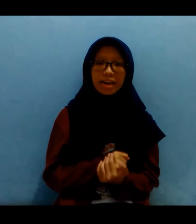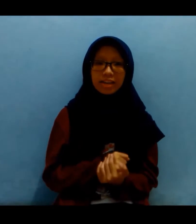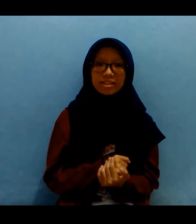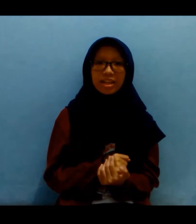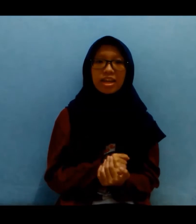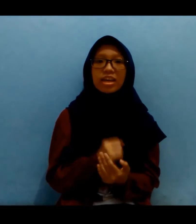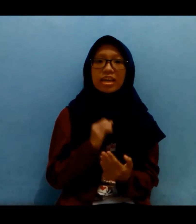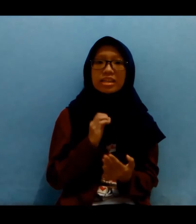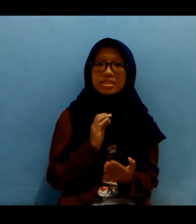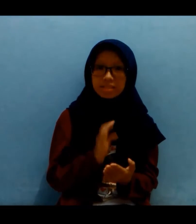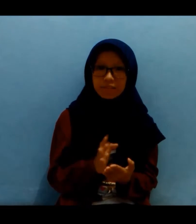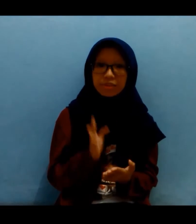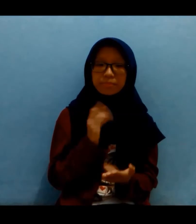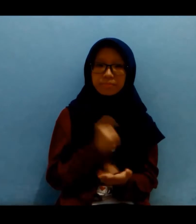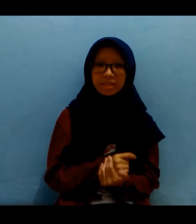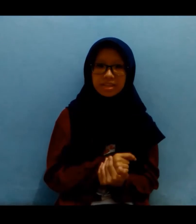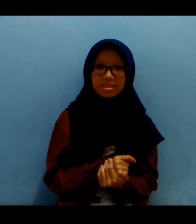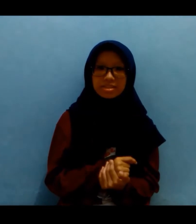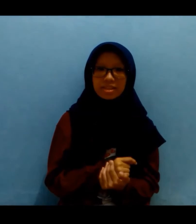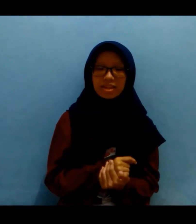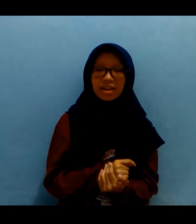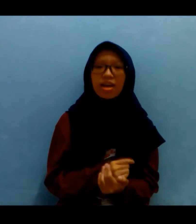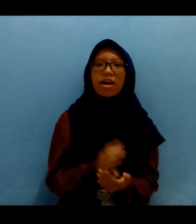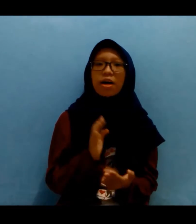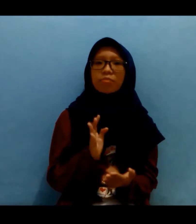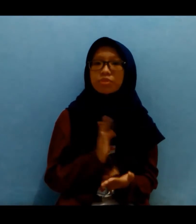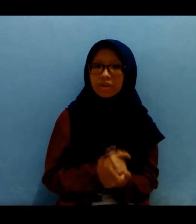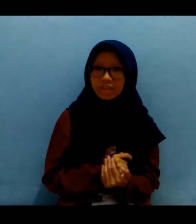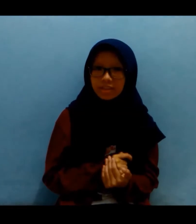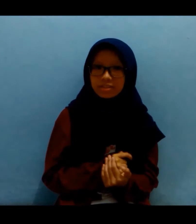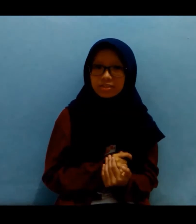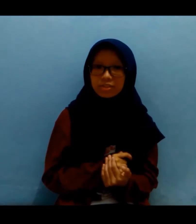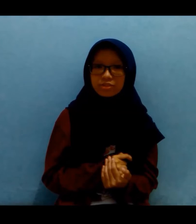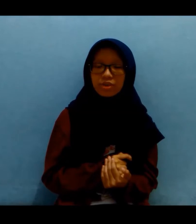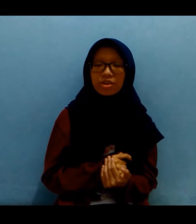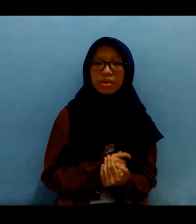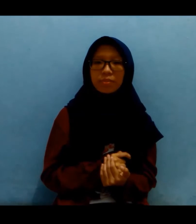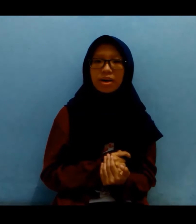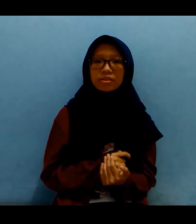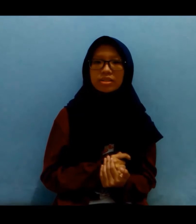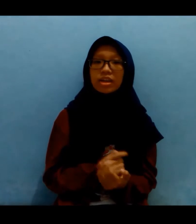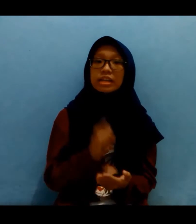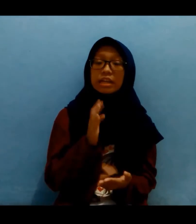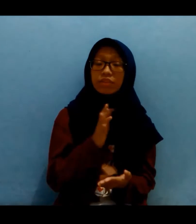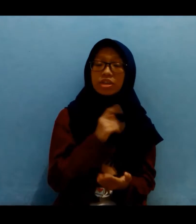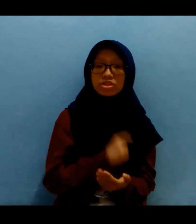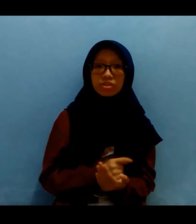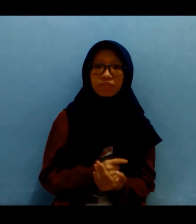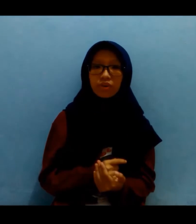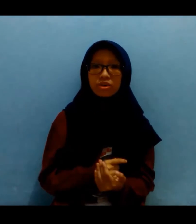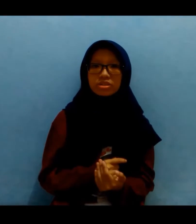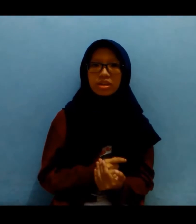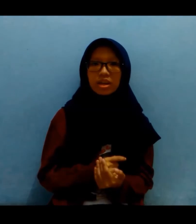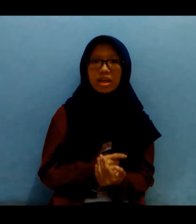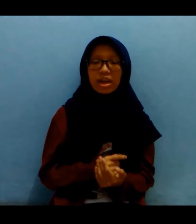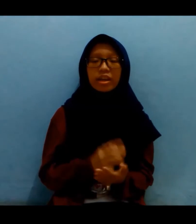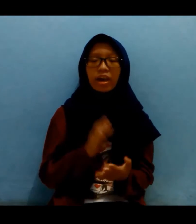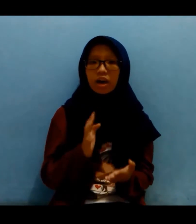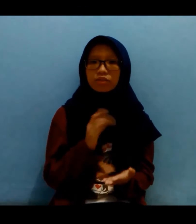And in 7 minutes, I'm going to talk about the definitions of hoax and how